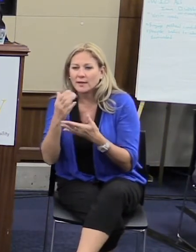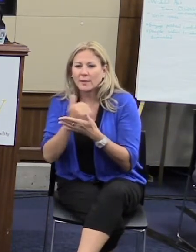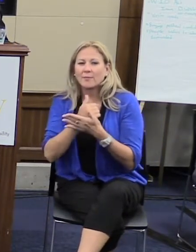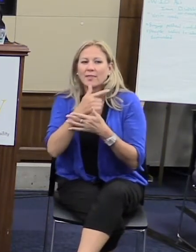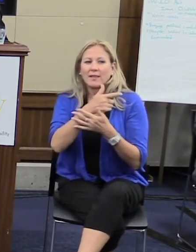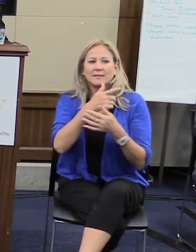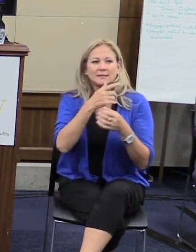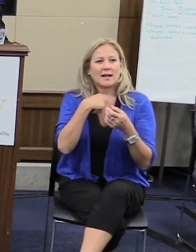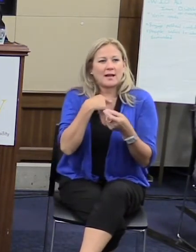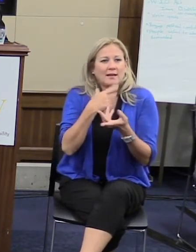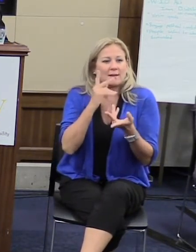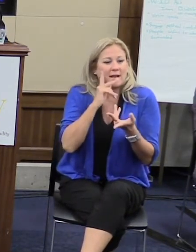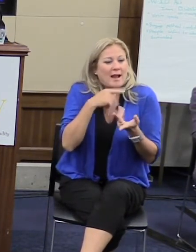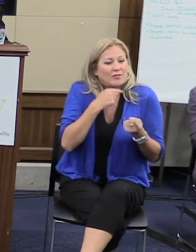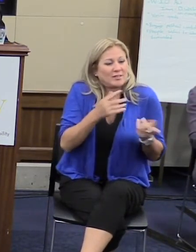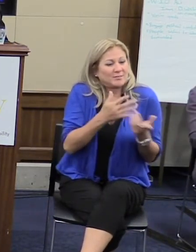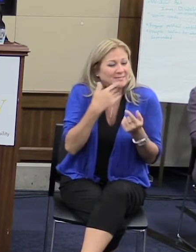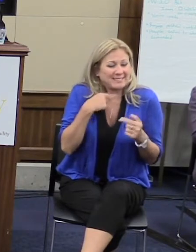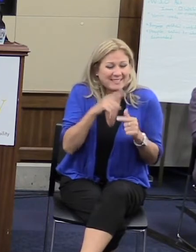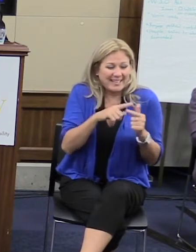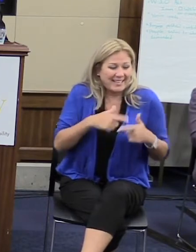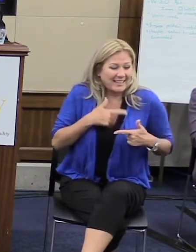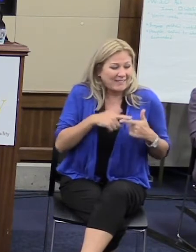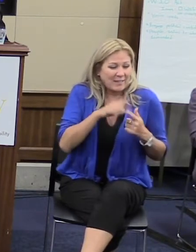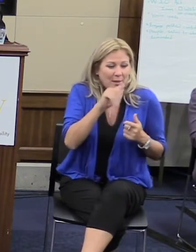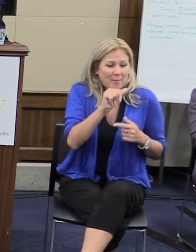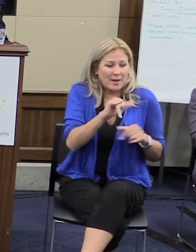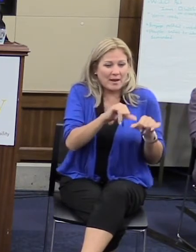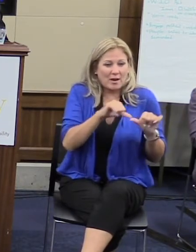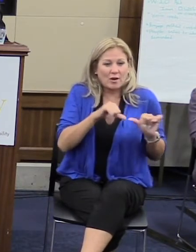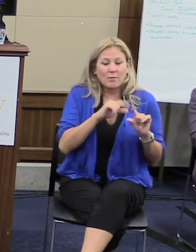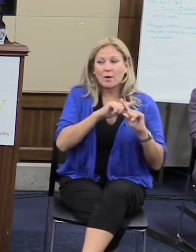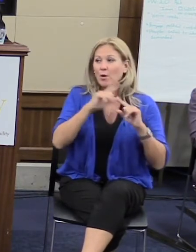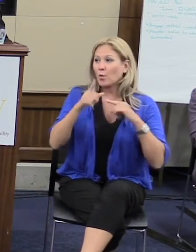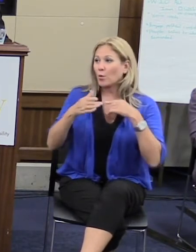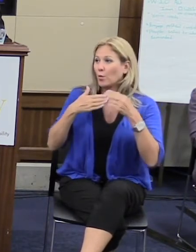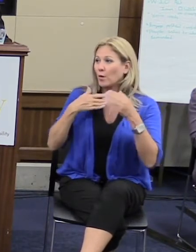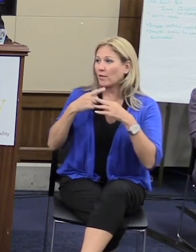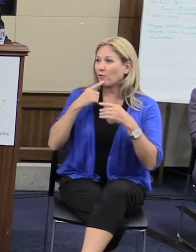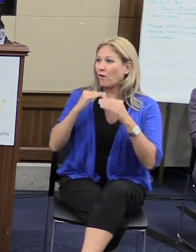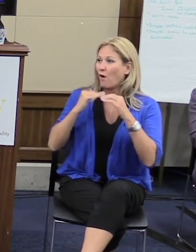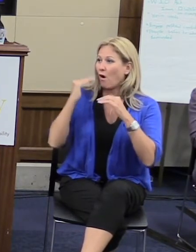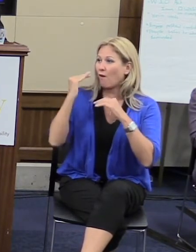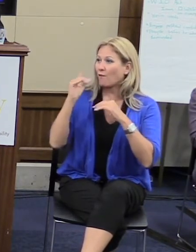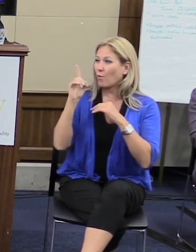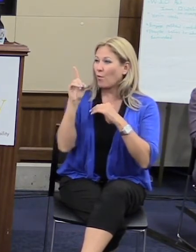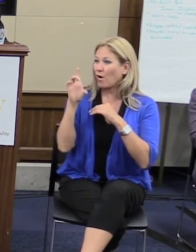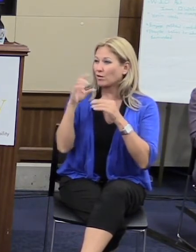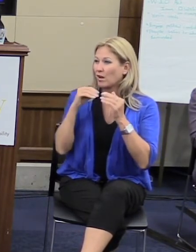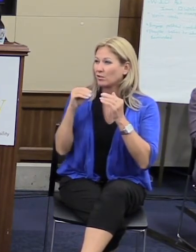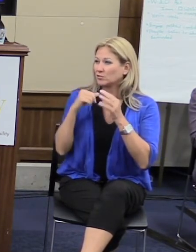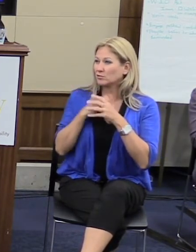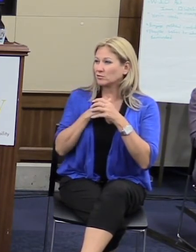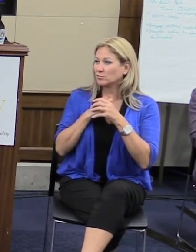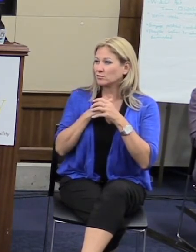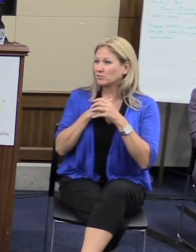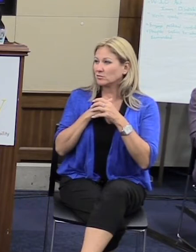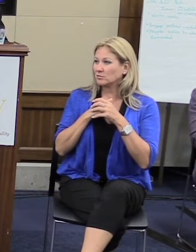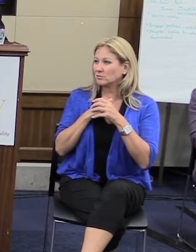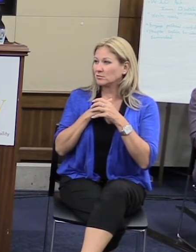do get people to go back to work, because they can't afford to live in the Bay Area. But even when they're over $100 on